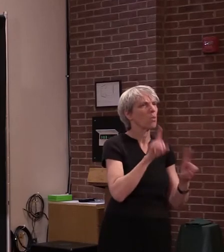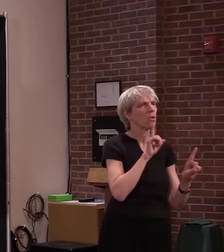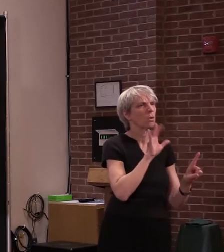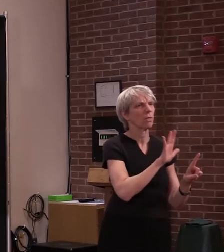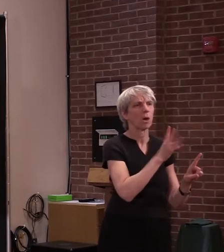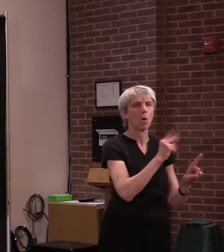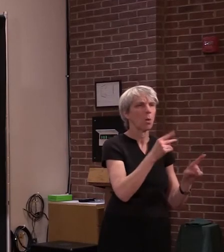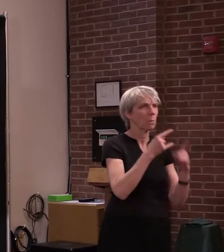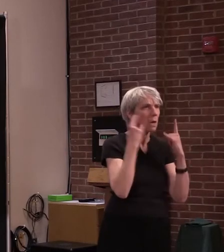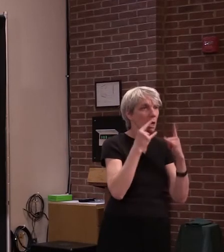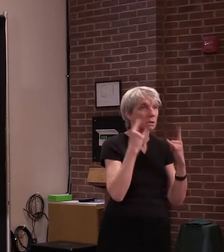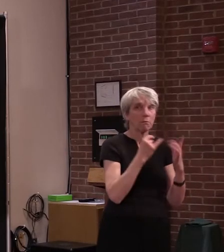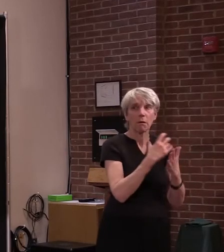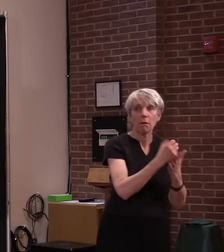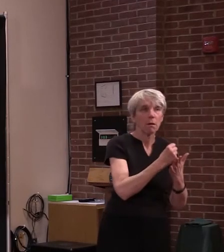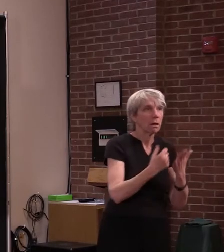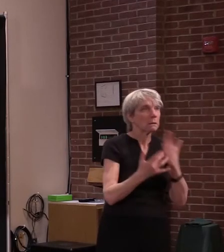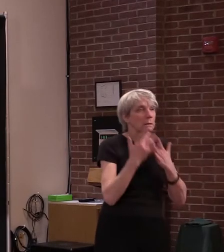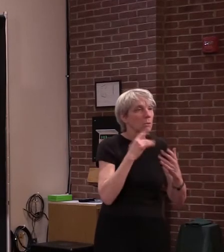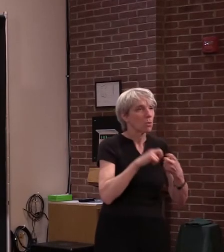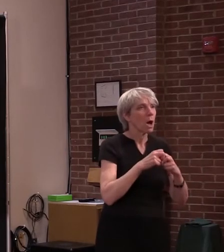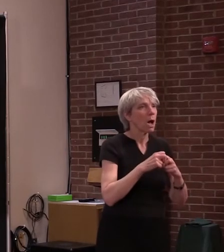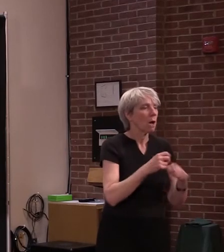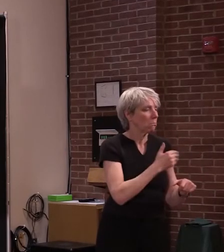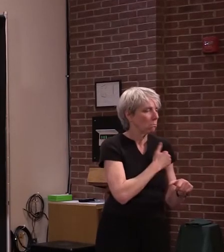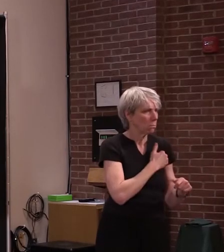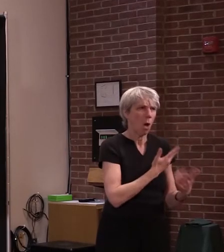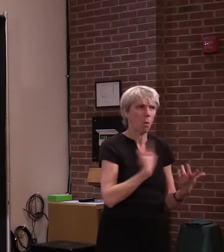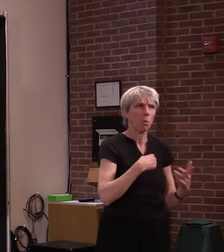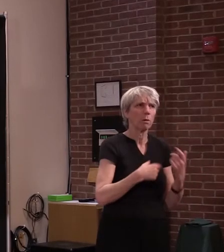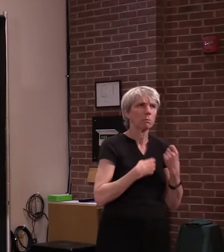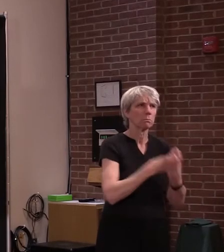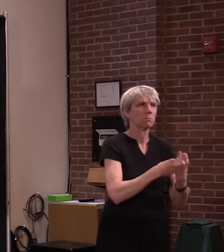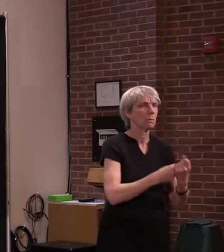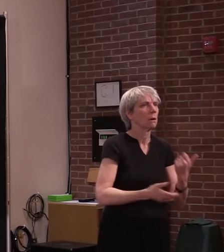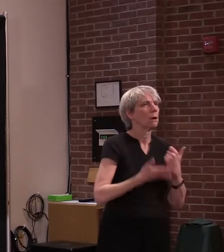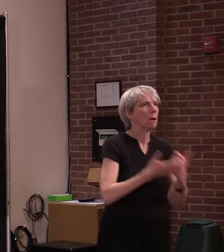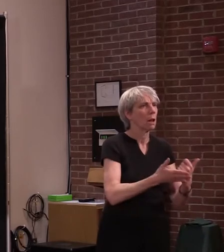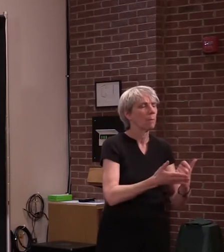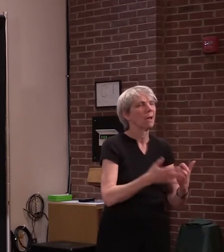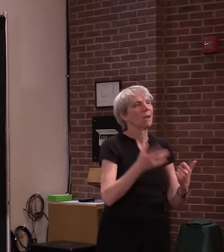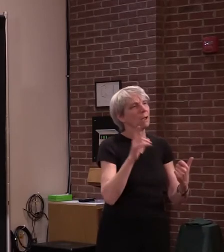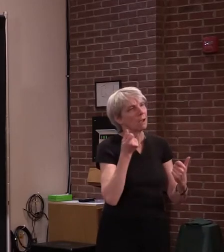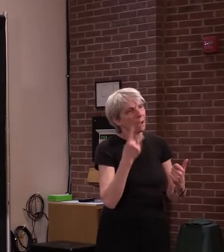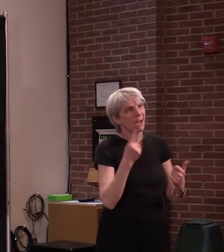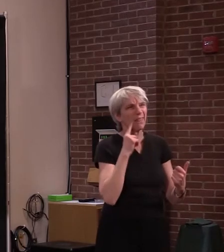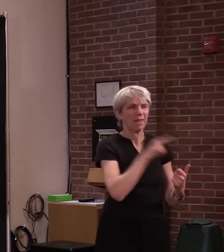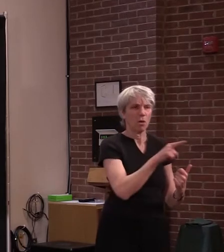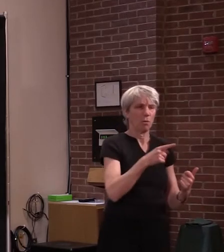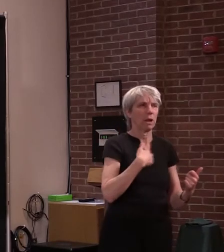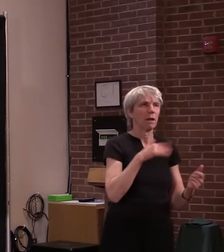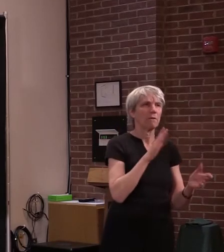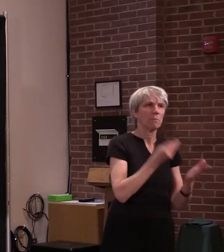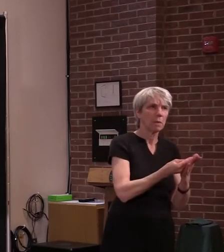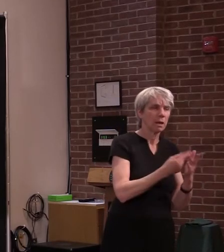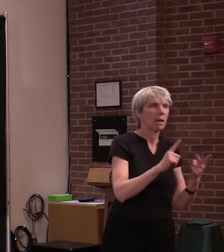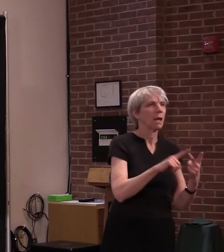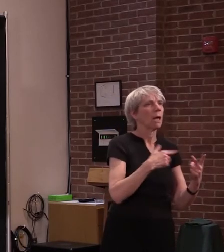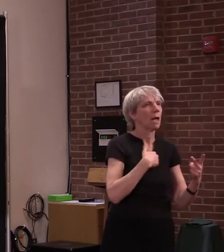doesn't remain true, then we'll certainly do our part to step in. But a combination of the funding being available, and I think there's ready access to the